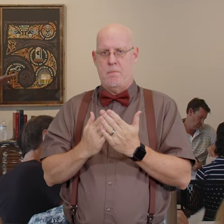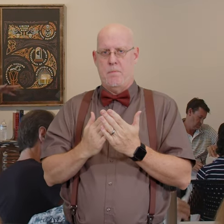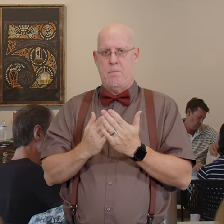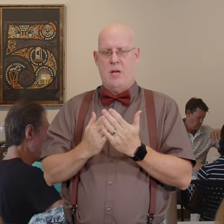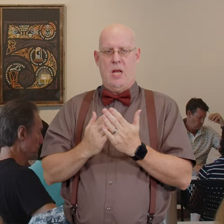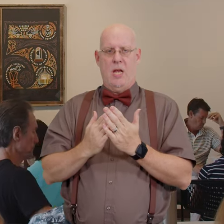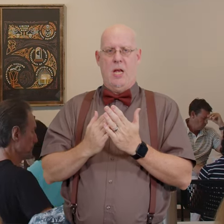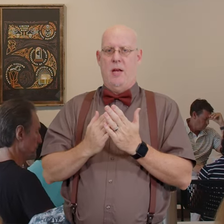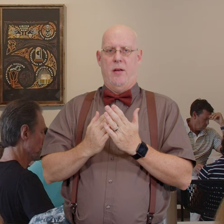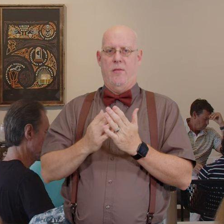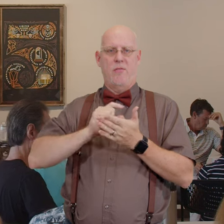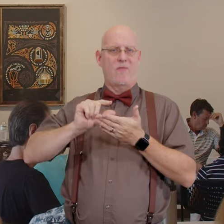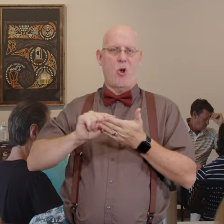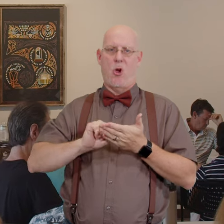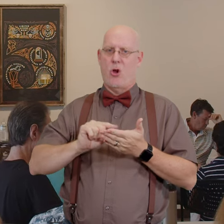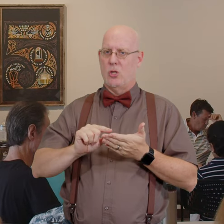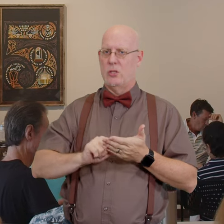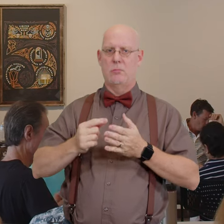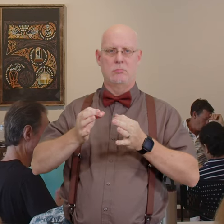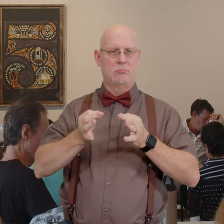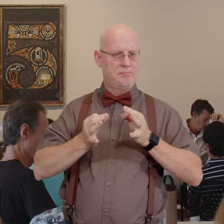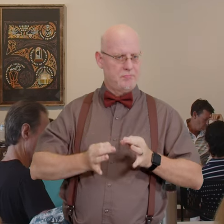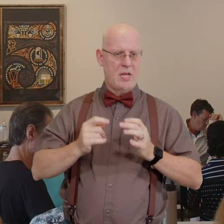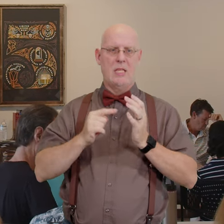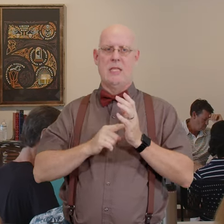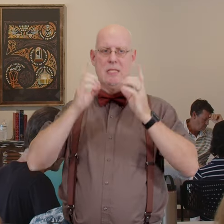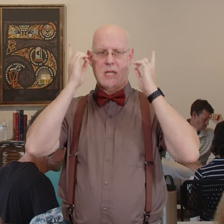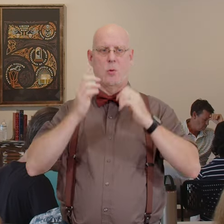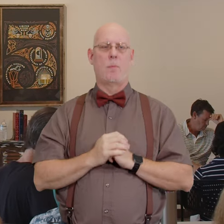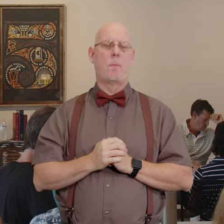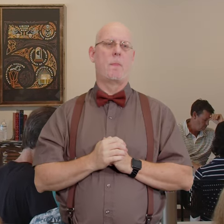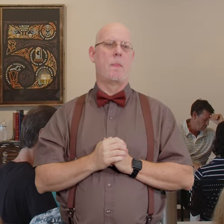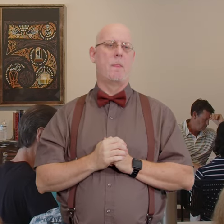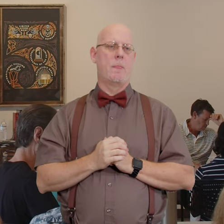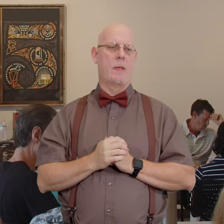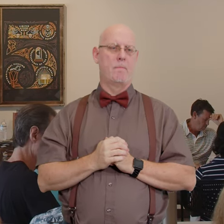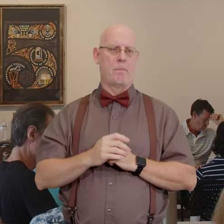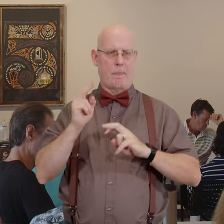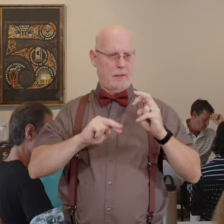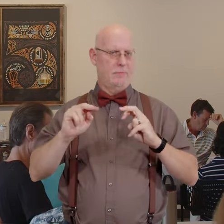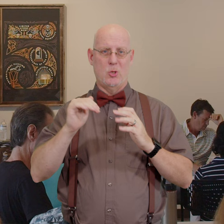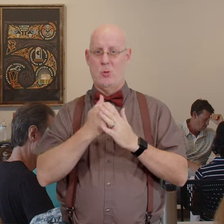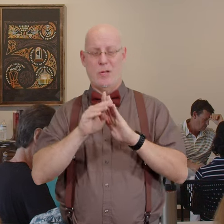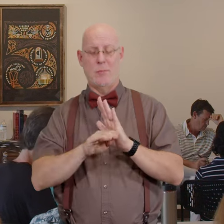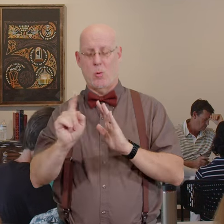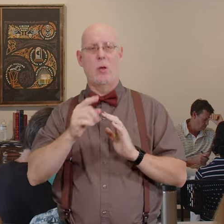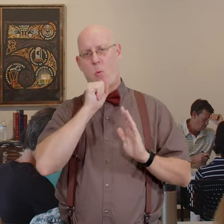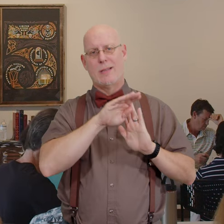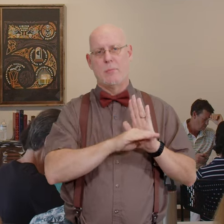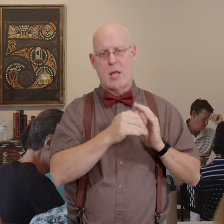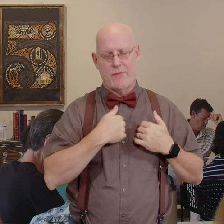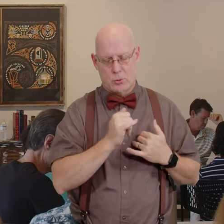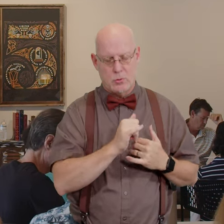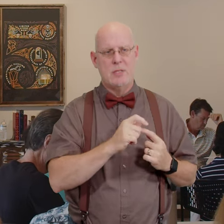of the passages listed that deal with this doctrine. When you scope out just the New Testament, of course, it's in